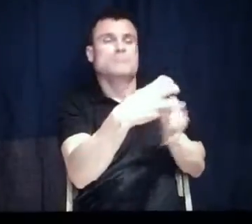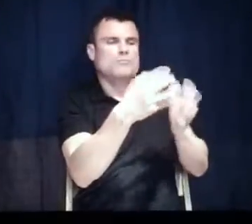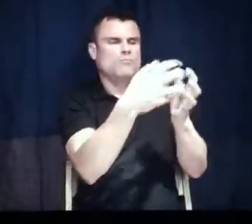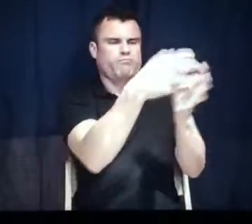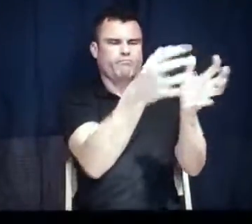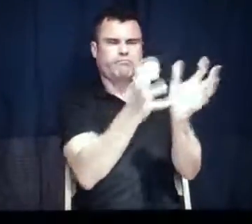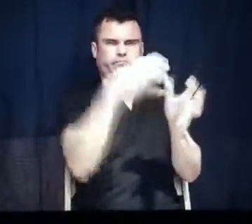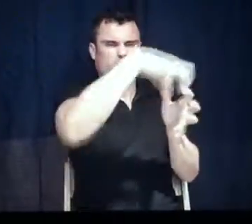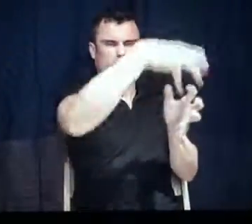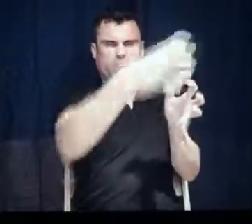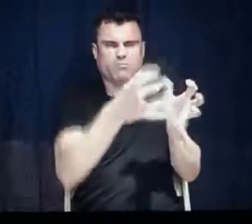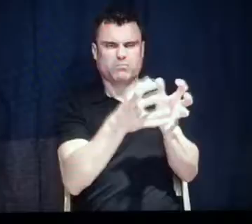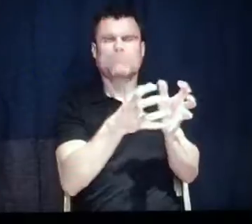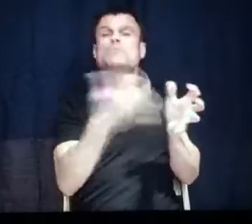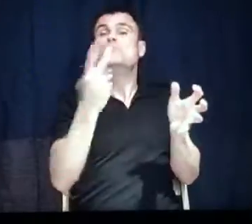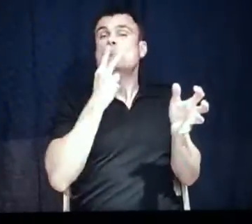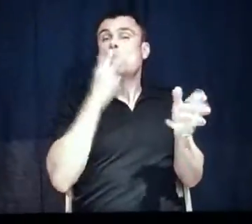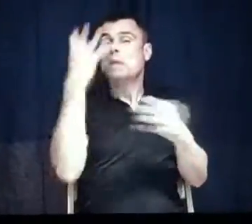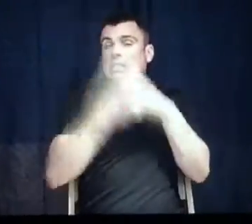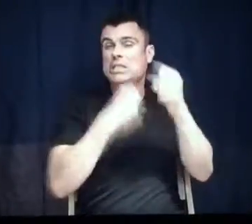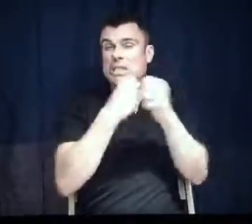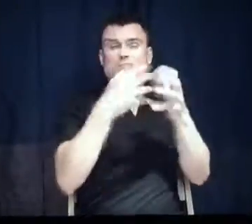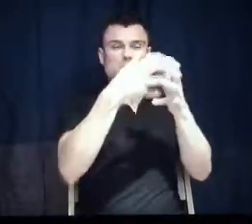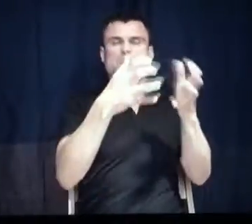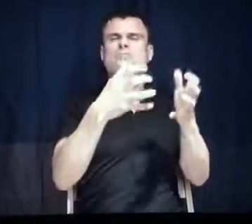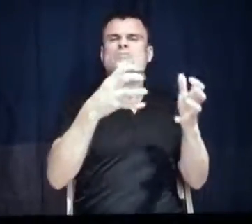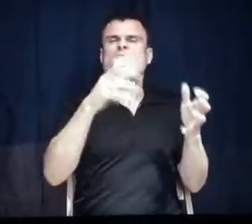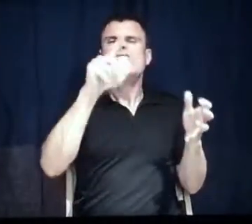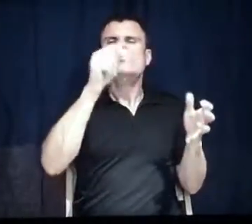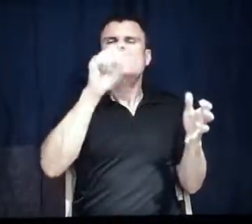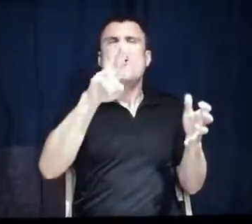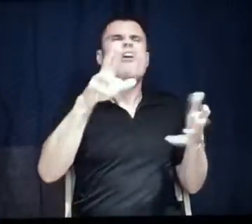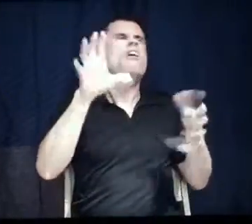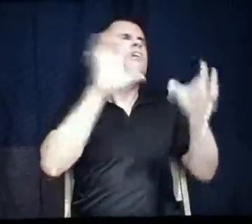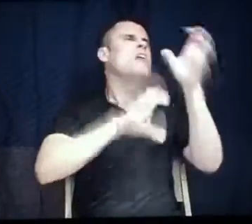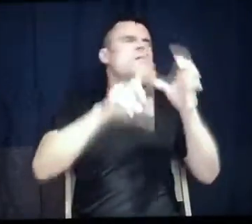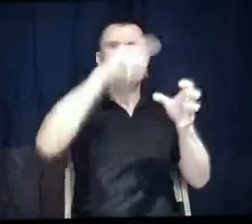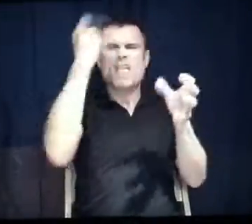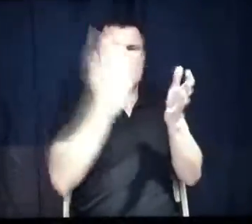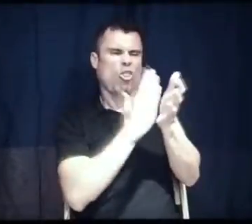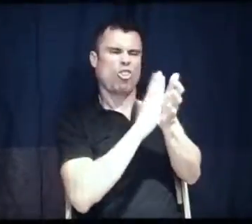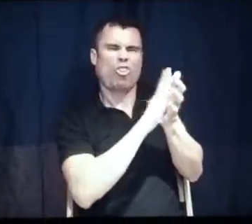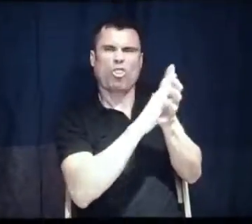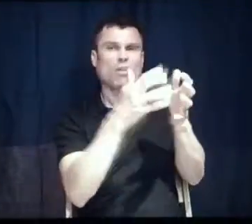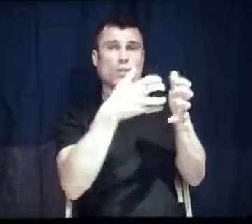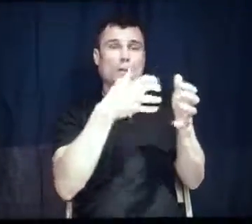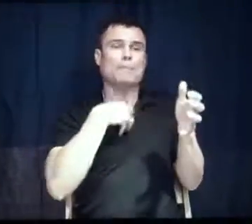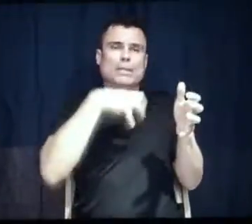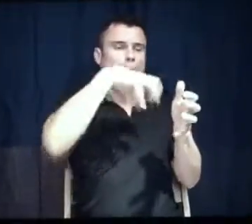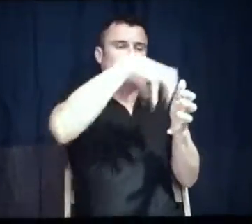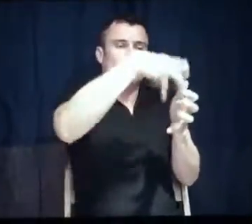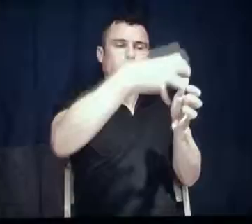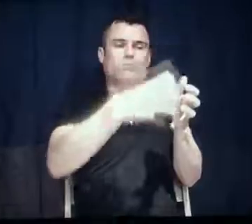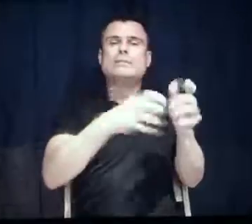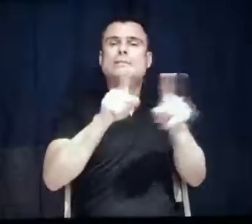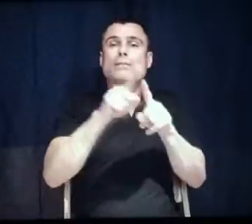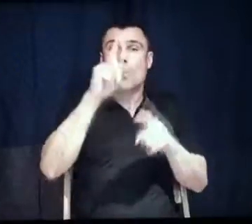So inside your lungs, you have these little clusters of the bronchi, and if you've smoked for many years, you may have